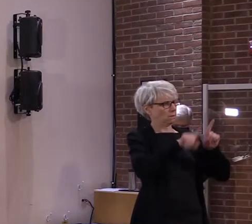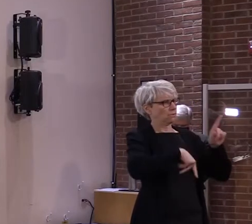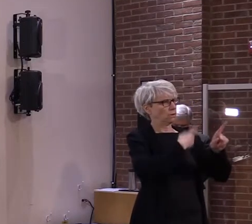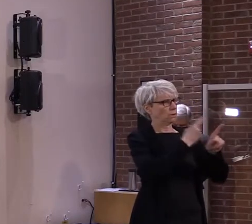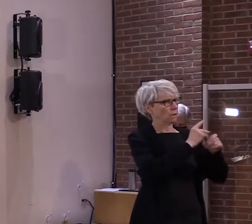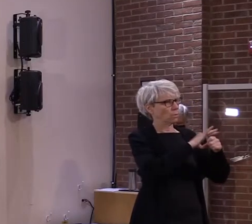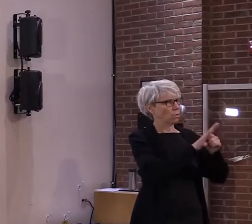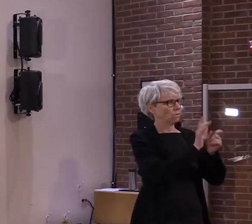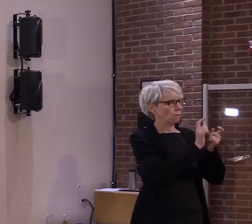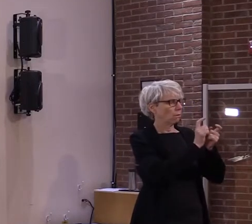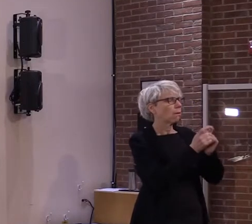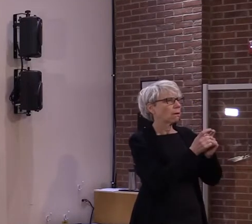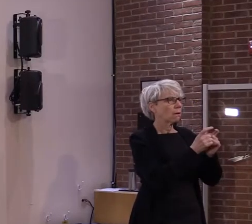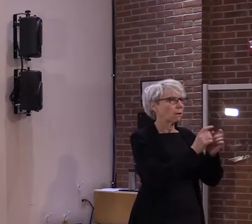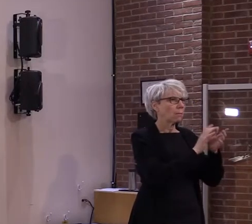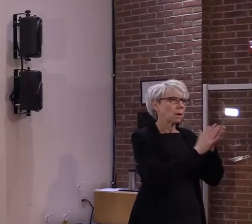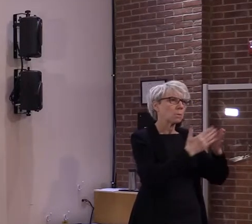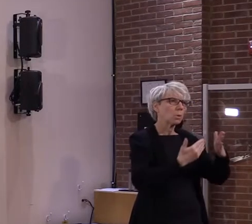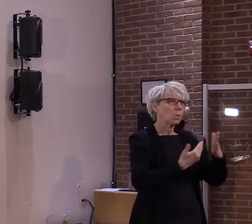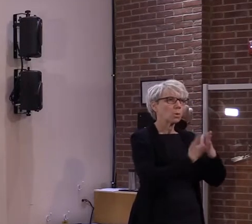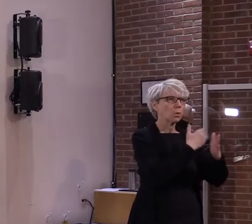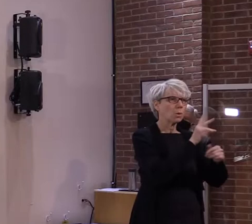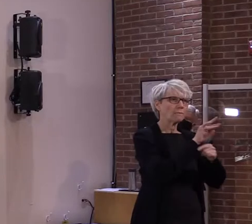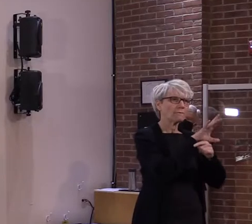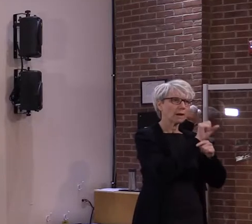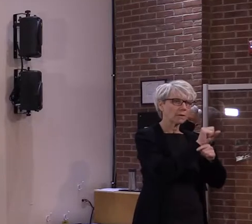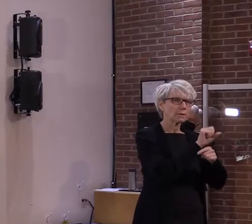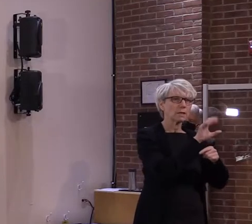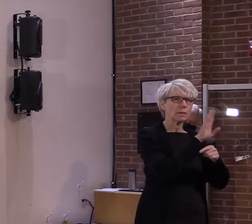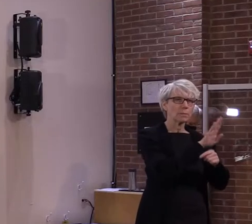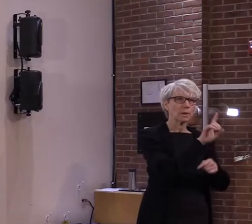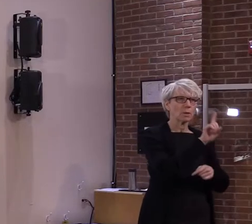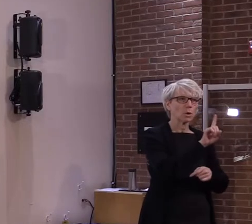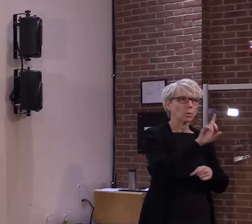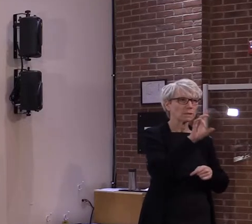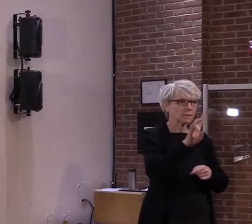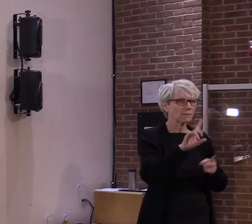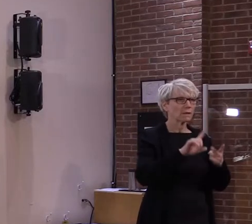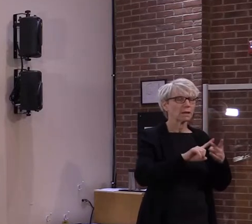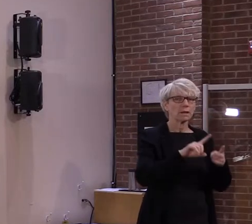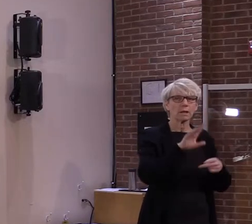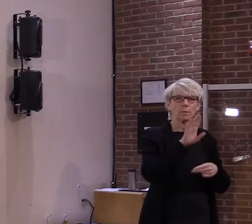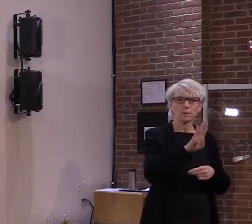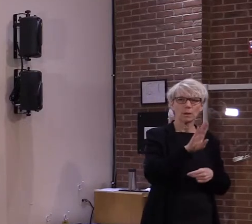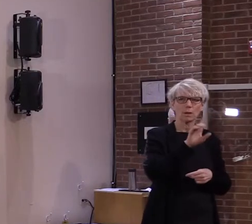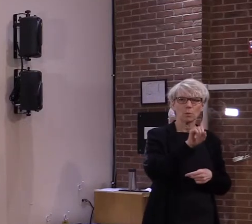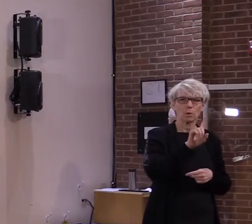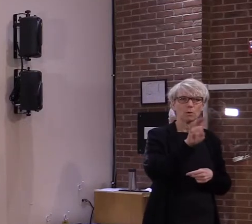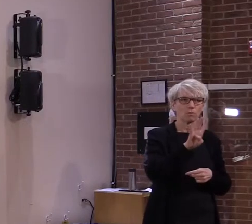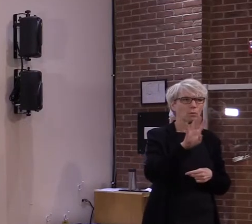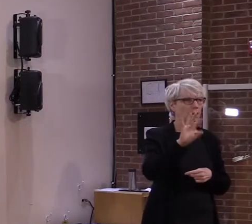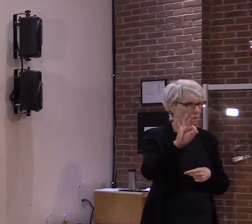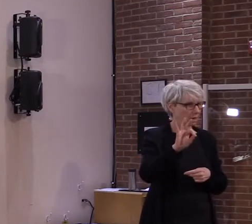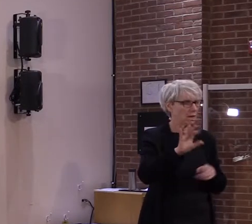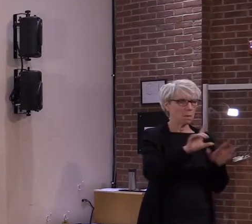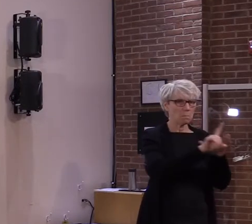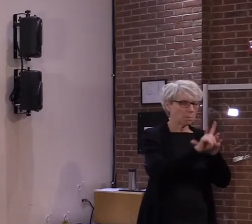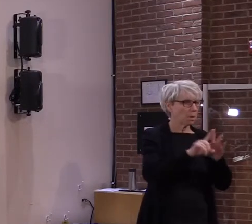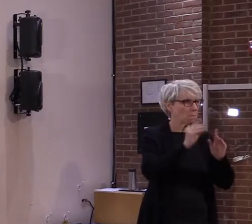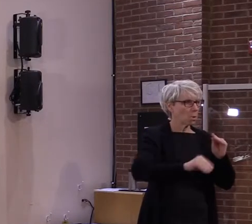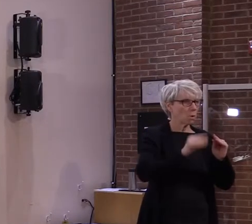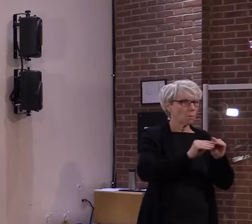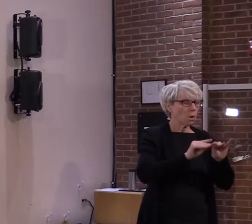and California, B117 and B1429 respectively, are accounting for more of our